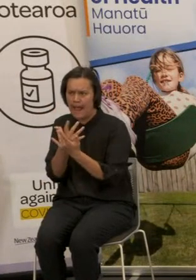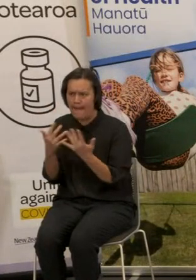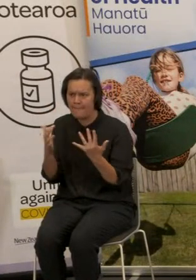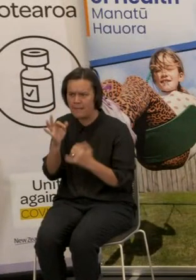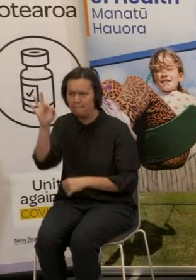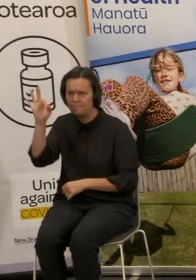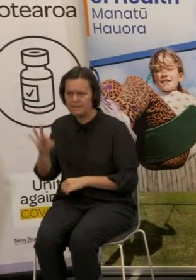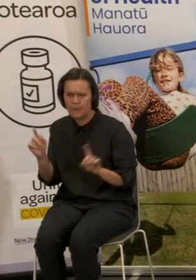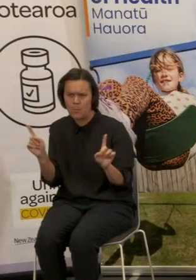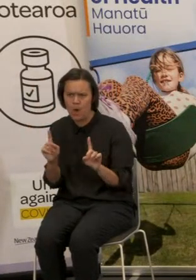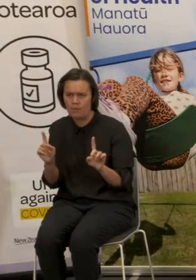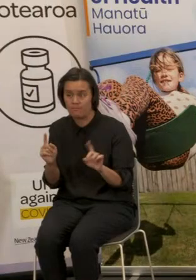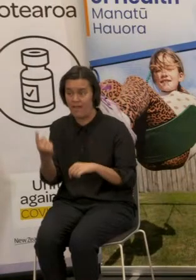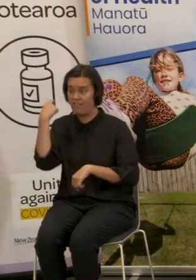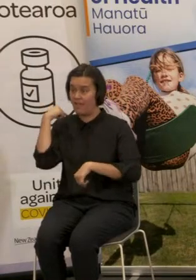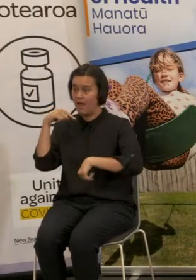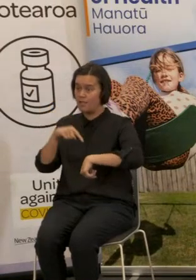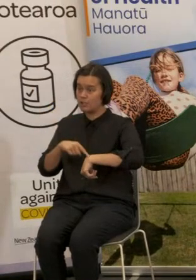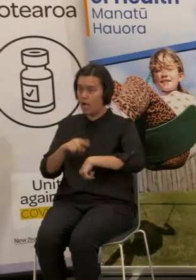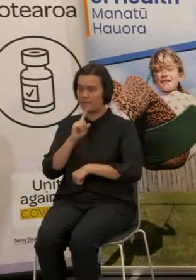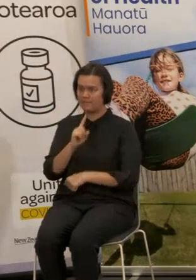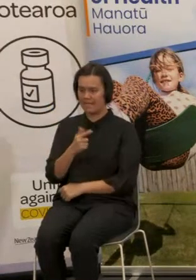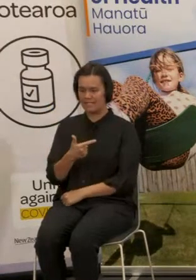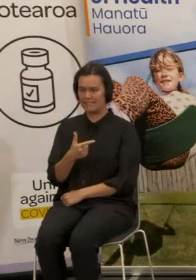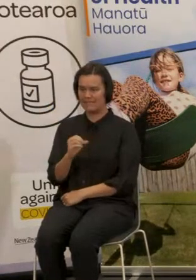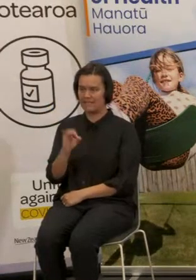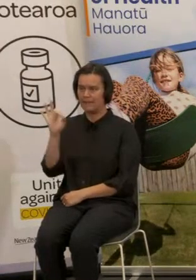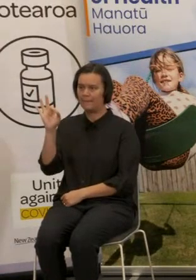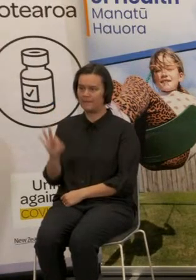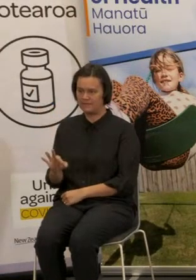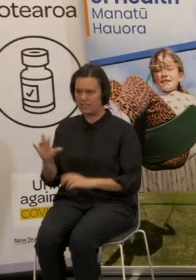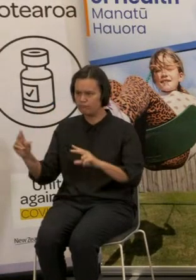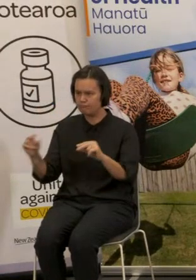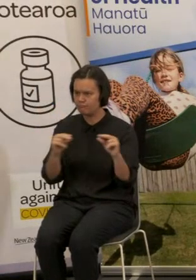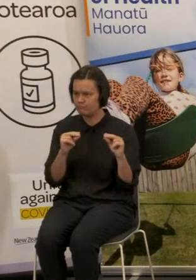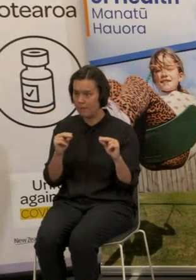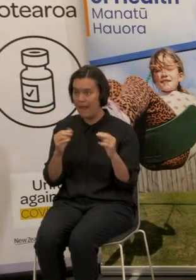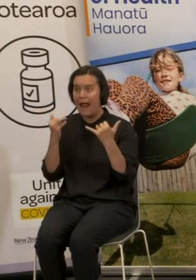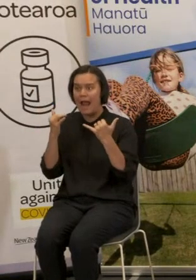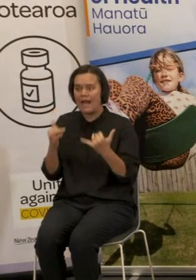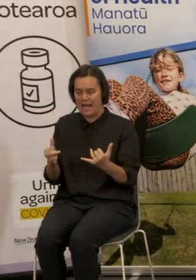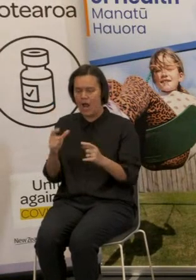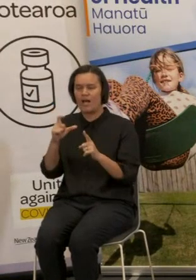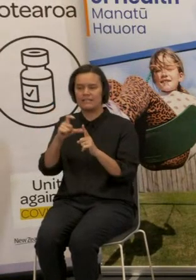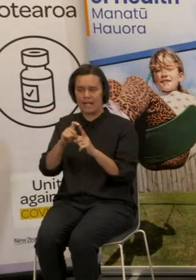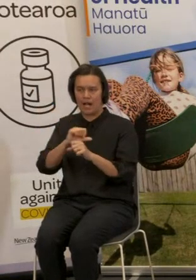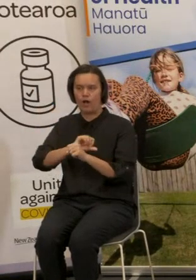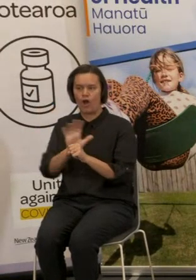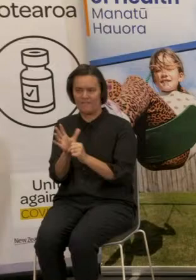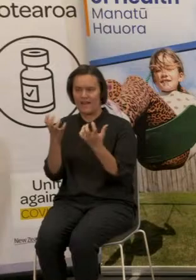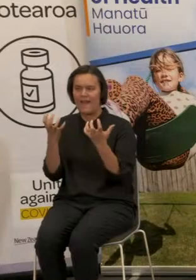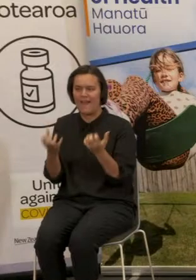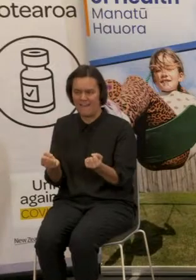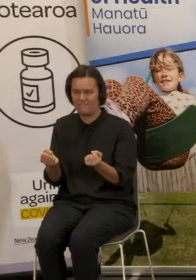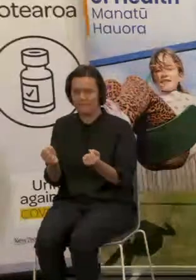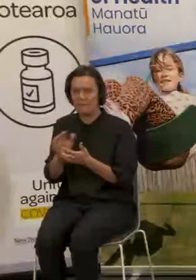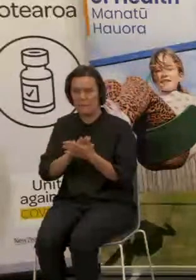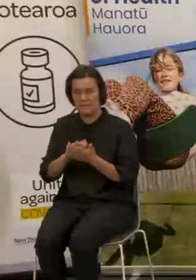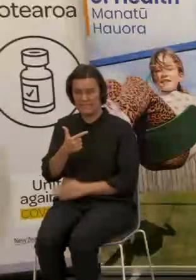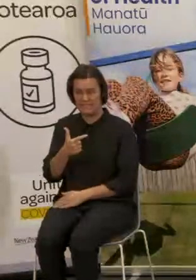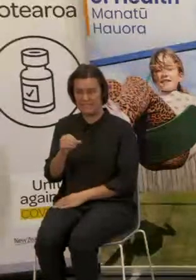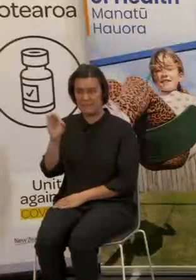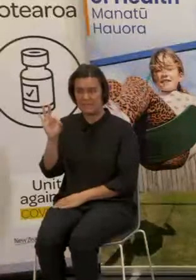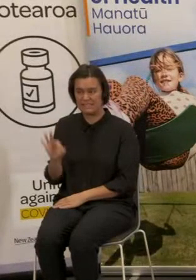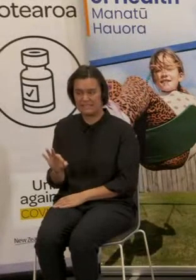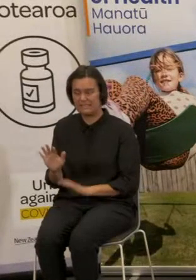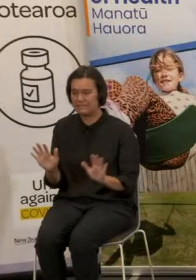was around 70%. Well, we now know because of Delta, we need to get higher coverage than that. But I don't